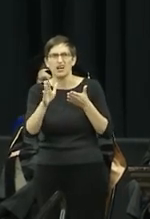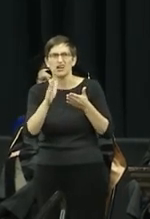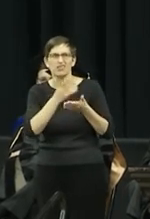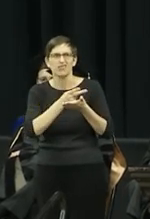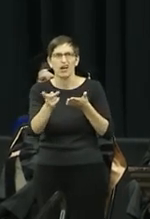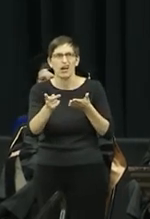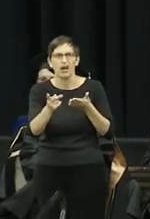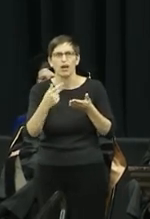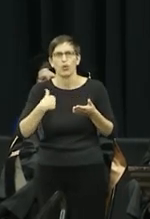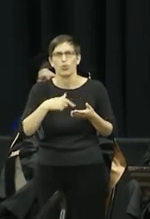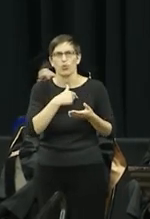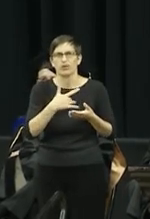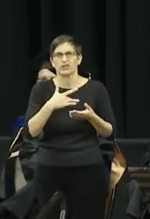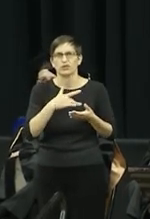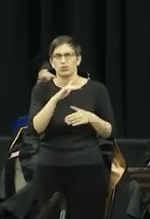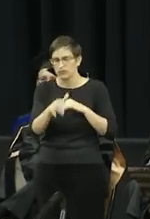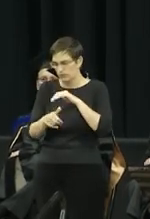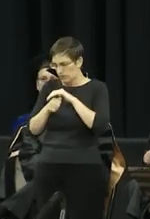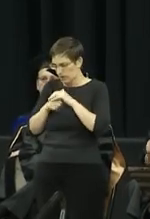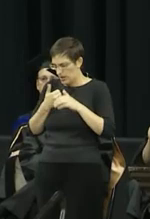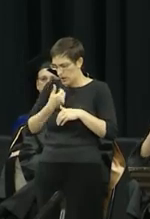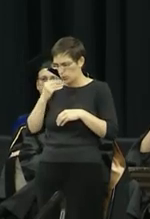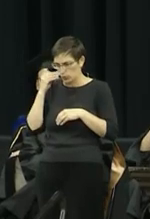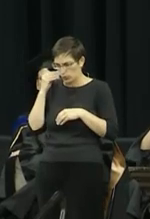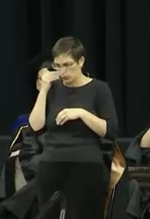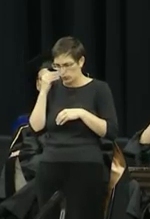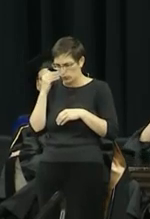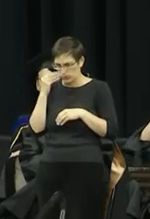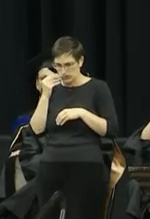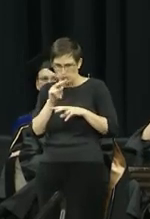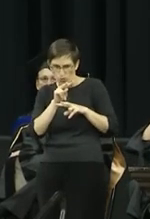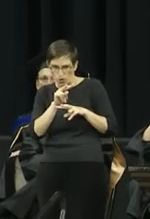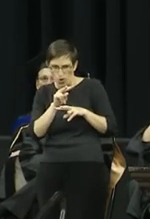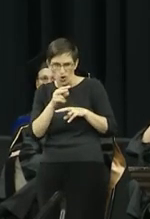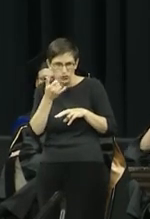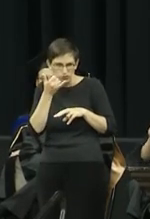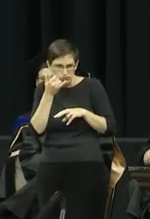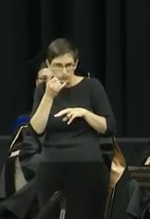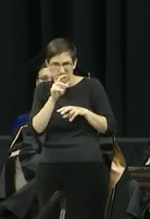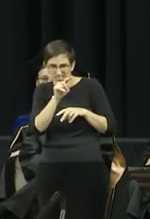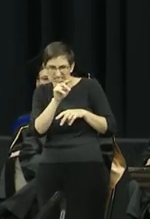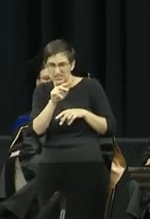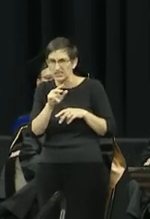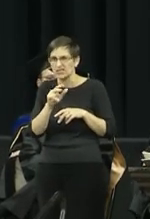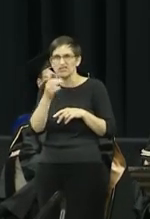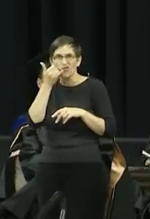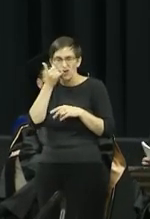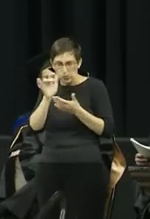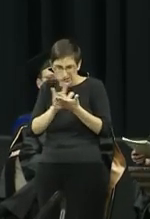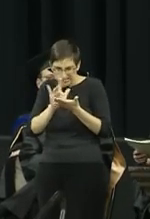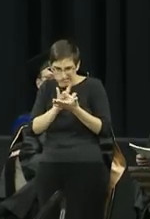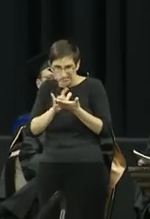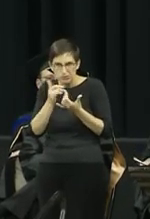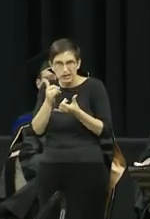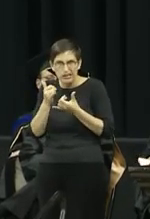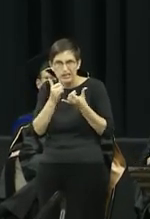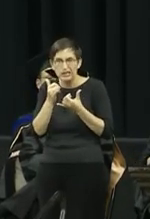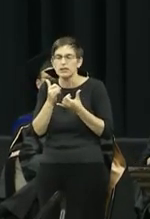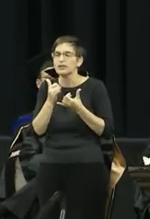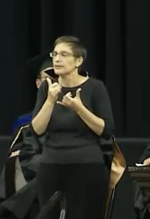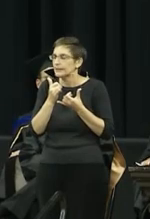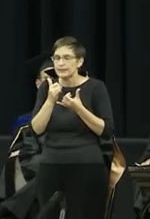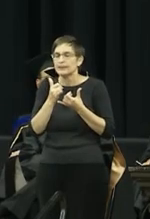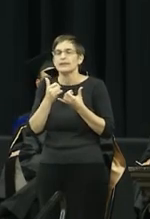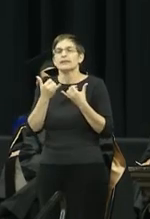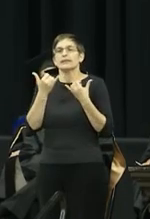hole ourselves up in our rooms with a television show and an iPhone to distract us from our fears. But now it is time